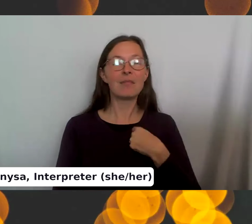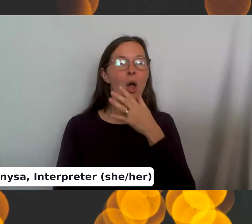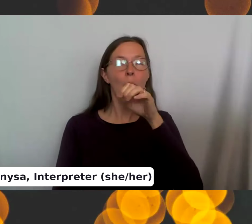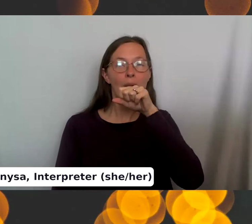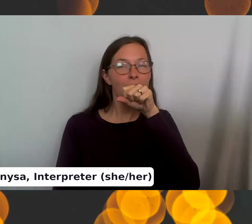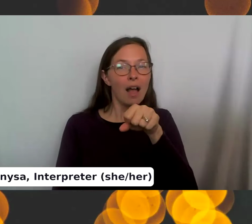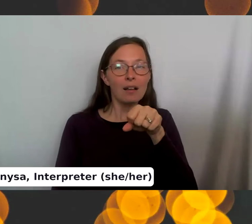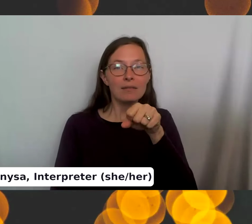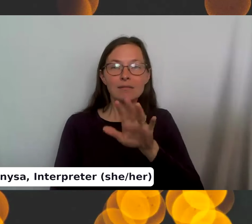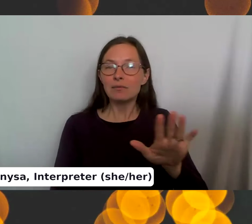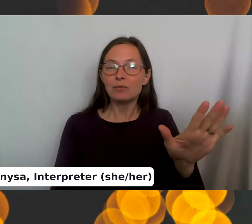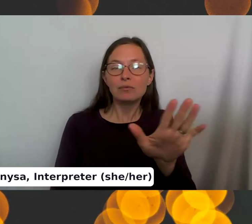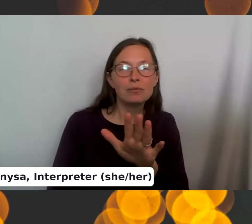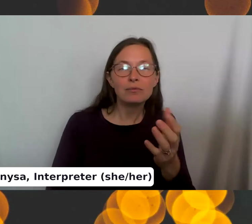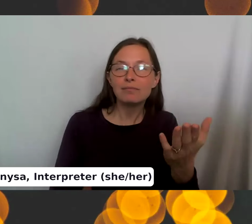to hear from you.